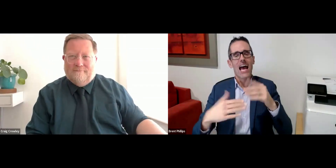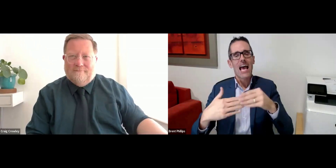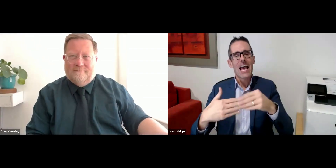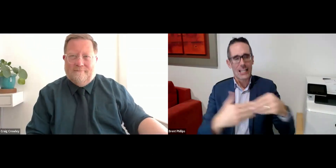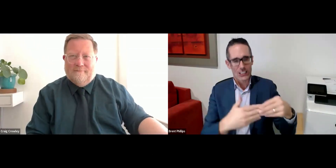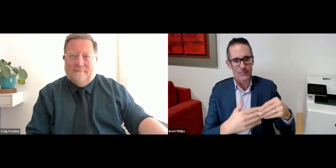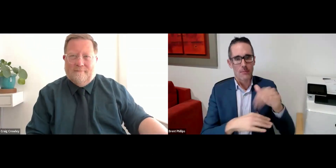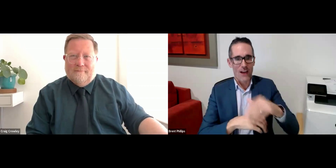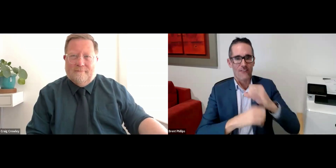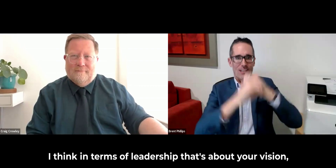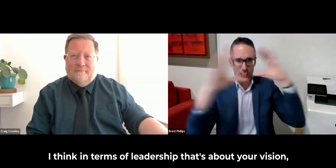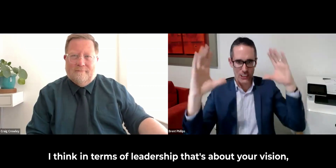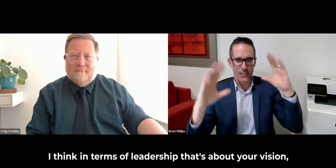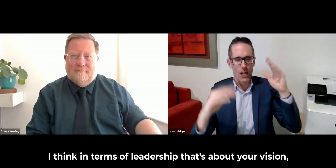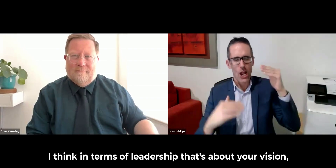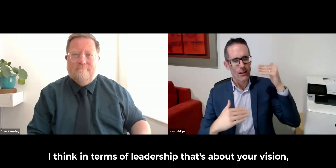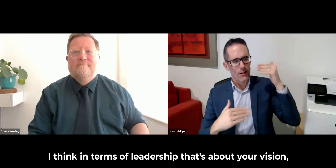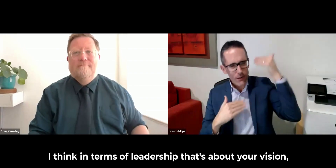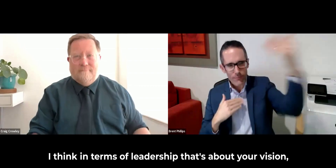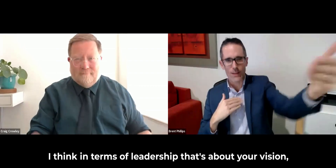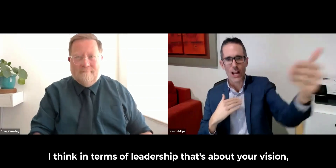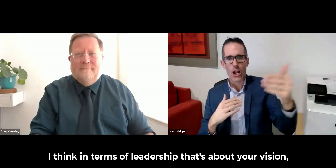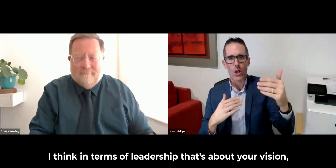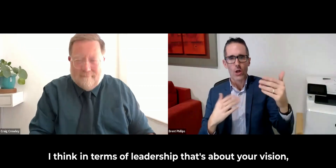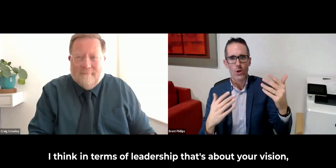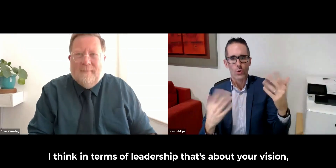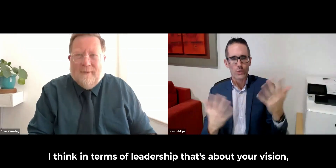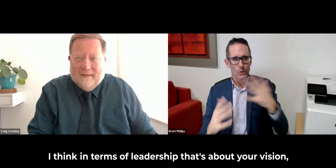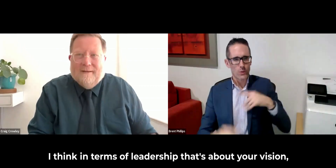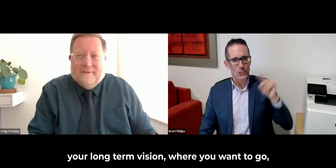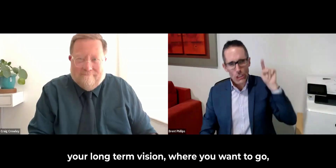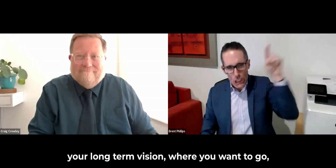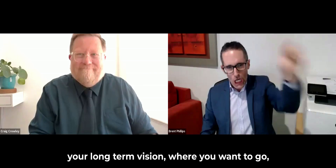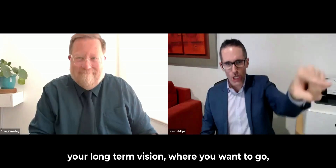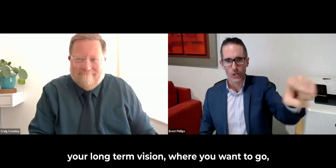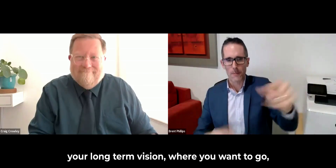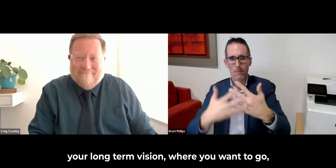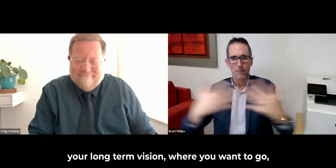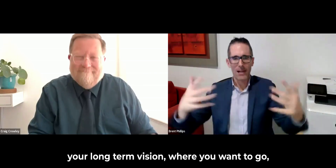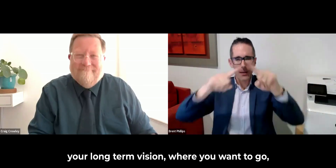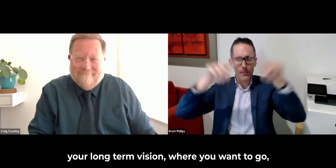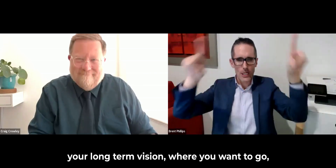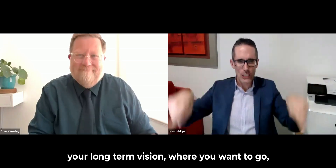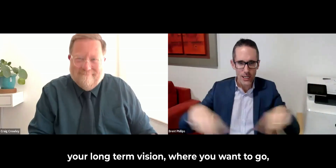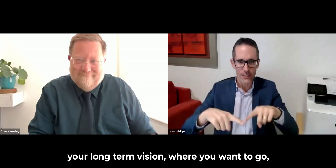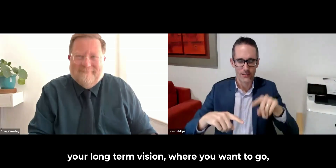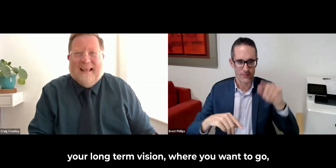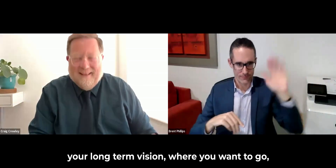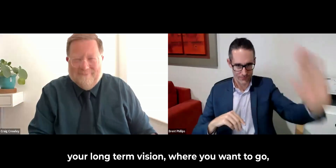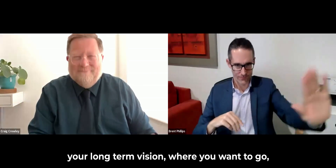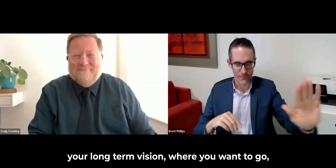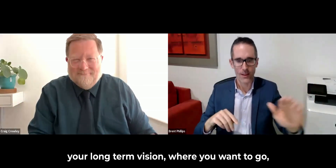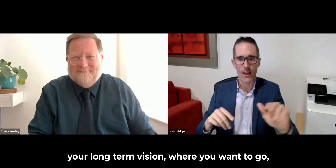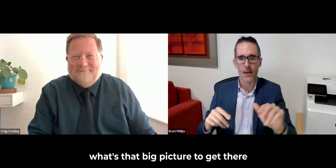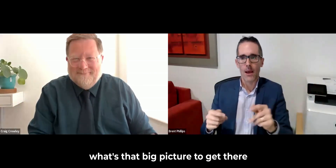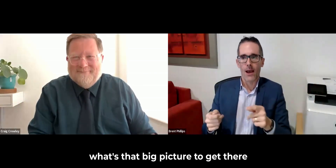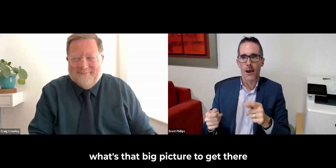Um, I think in terms of leadership, that's about your vision, your long-term vision, where you want to go. What's that